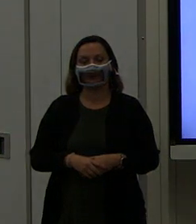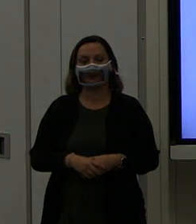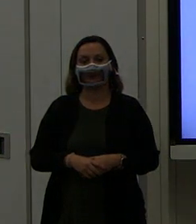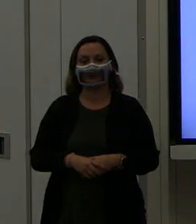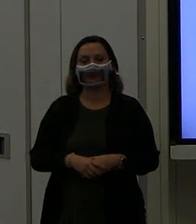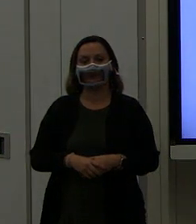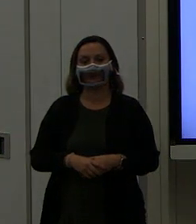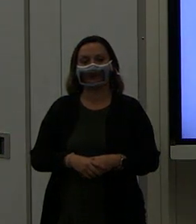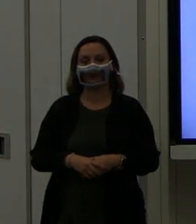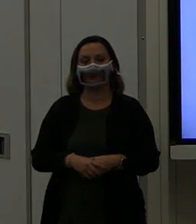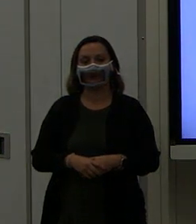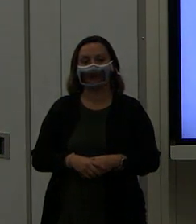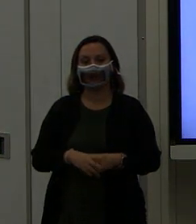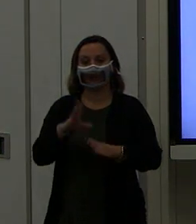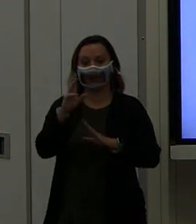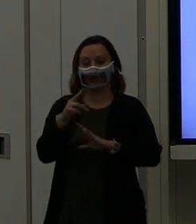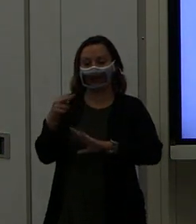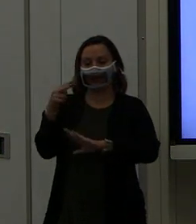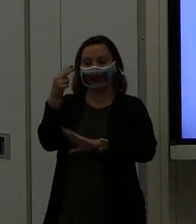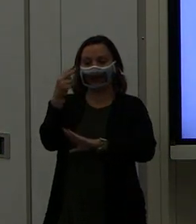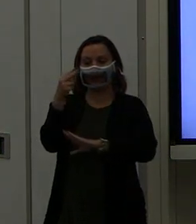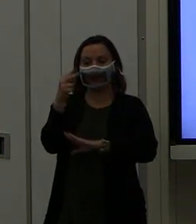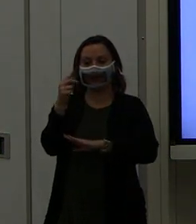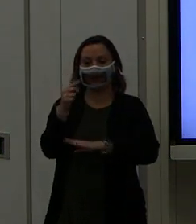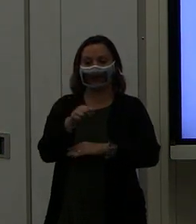So the highest of the